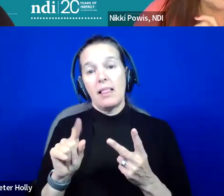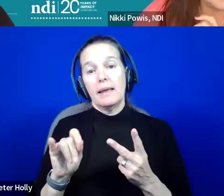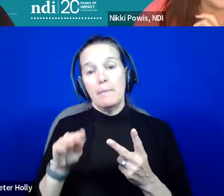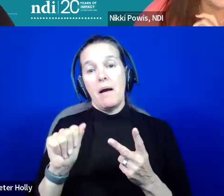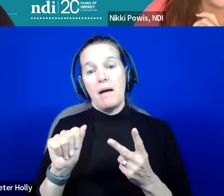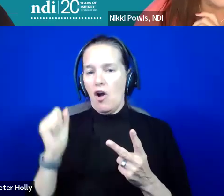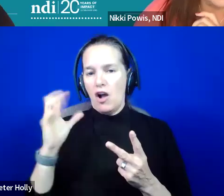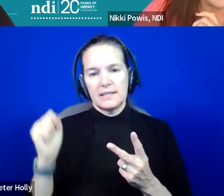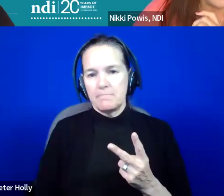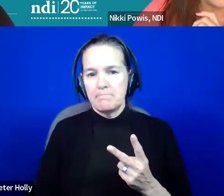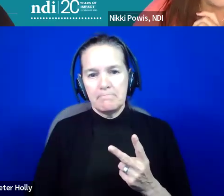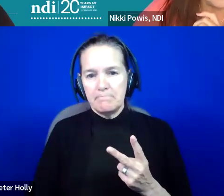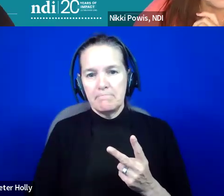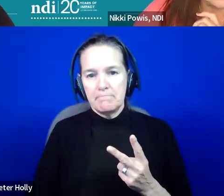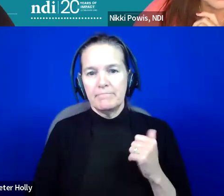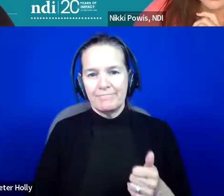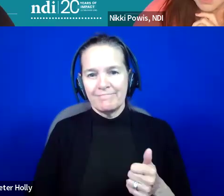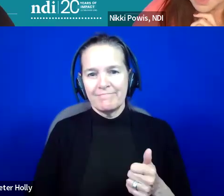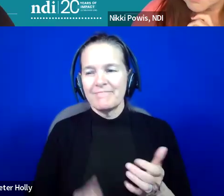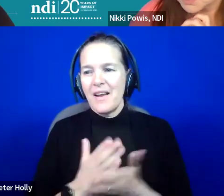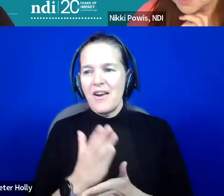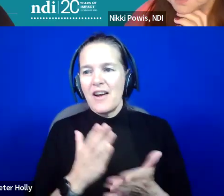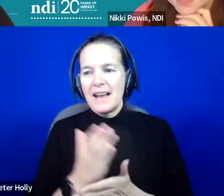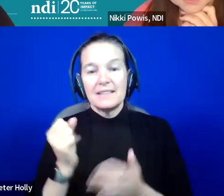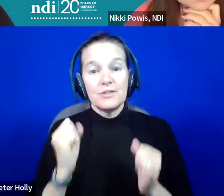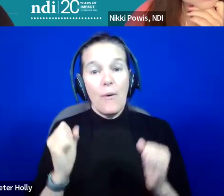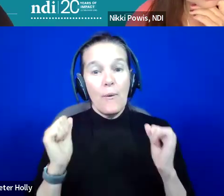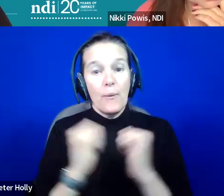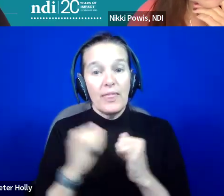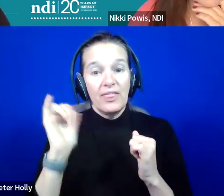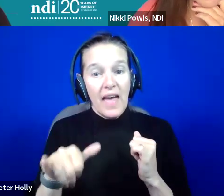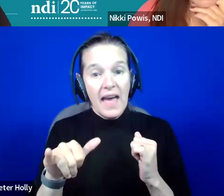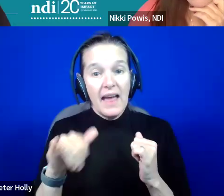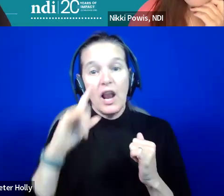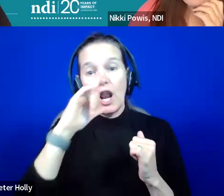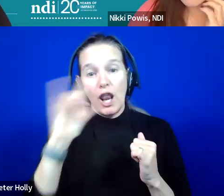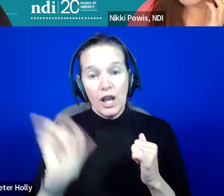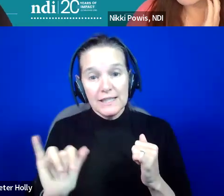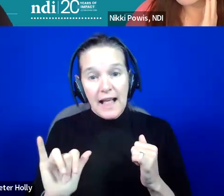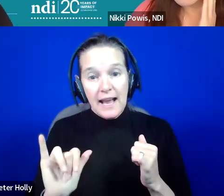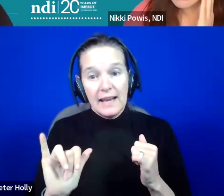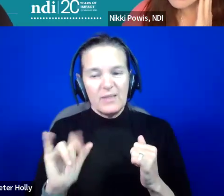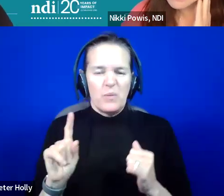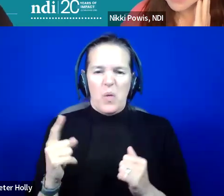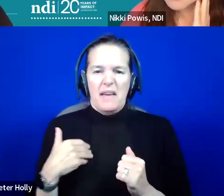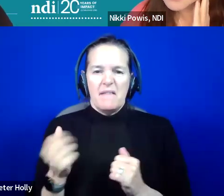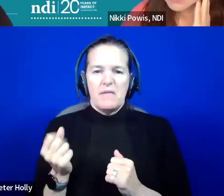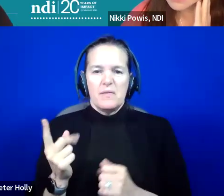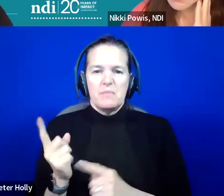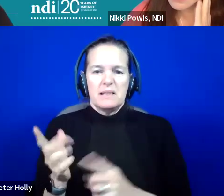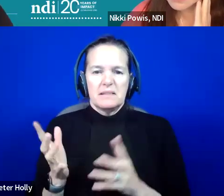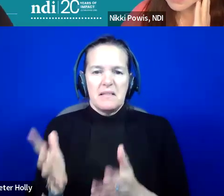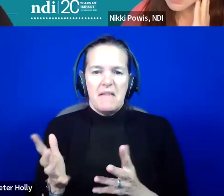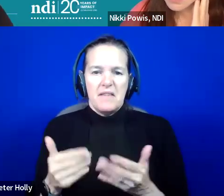go. Yeah, absolutely. All right. So with that, it looks like we only have a couple of minutes